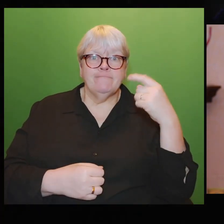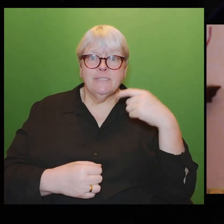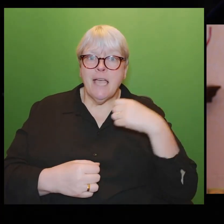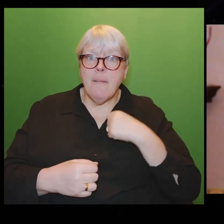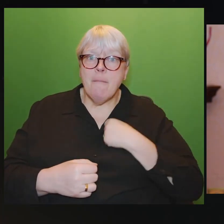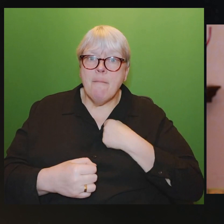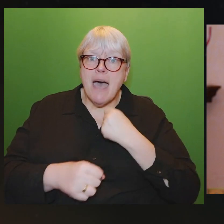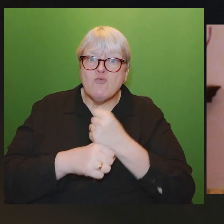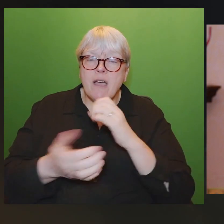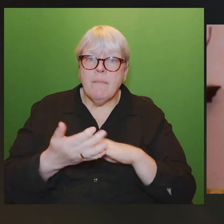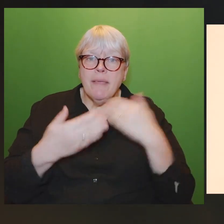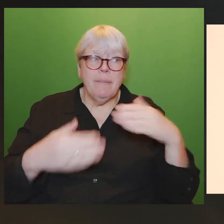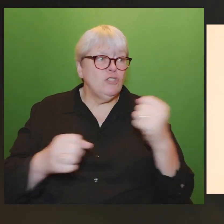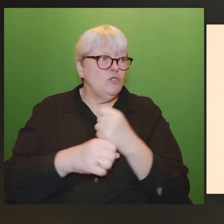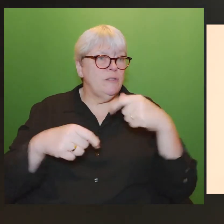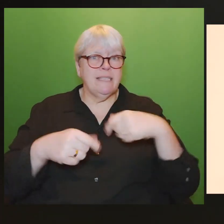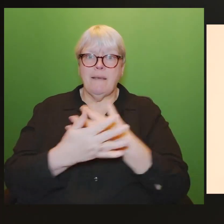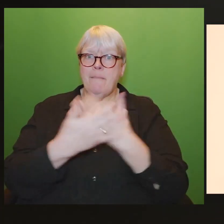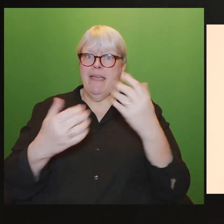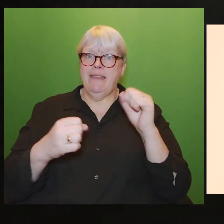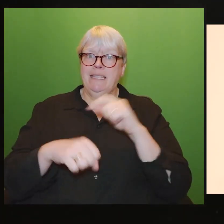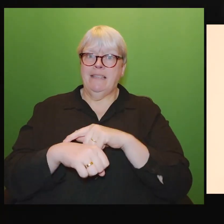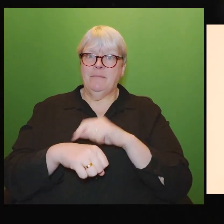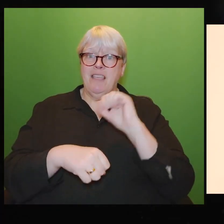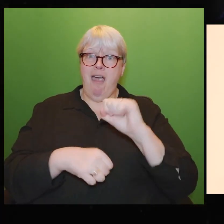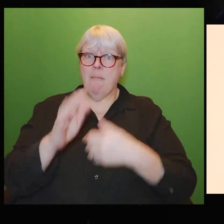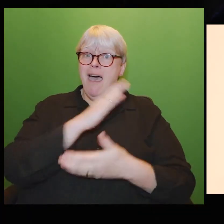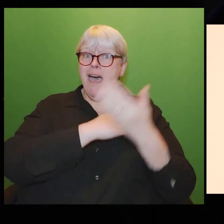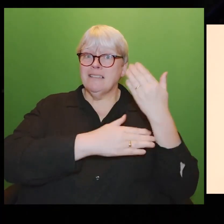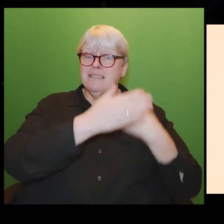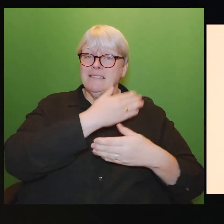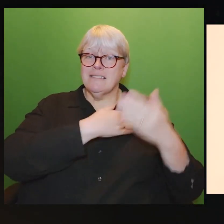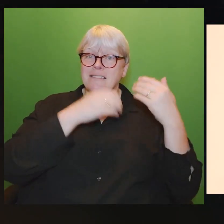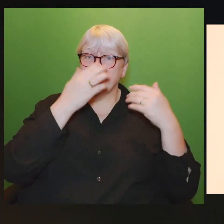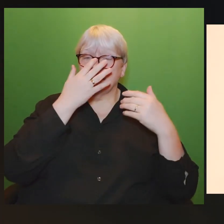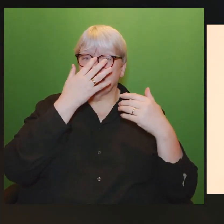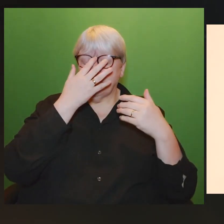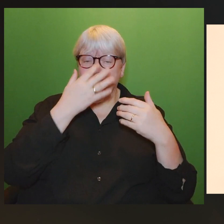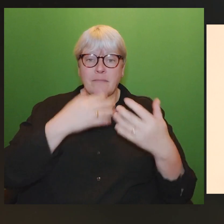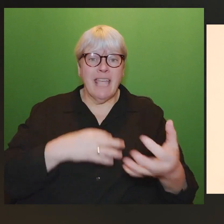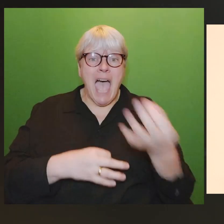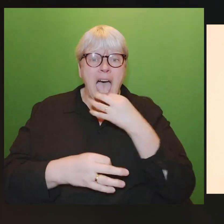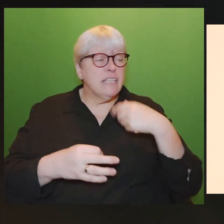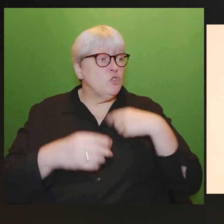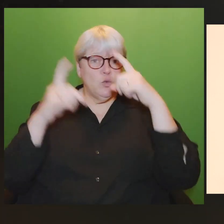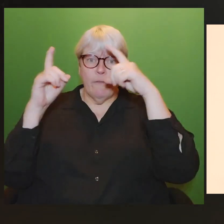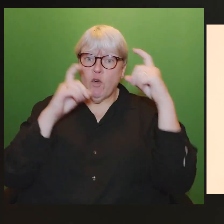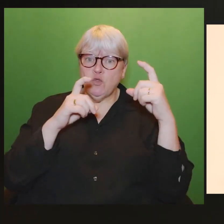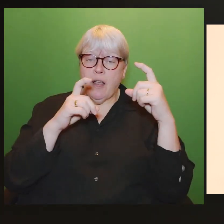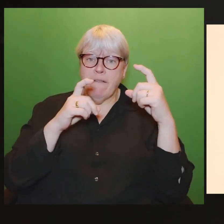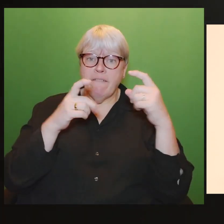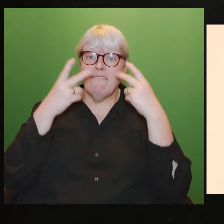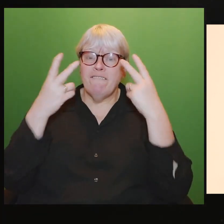and for future generations? I've asked myself many times, as I'm sure most of us do, what I would have